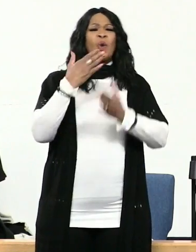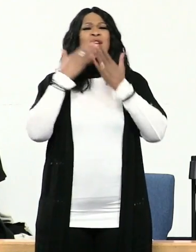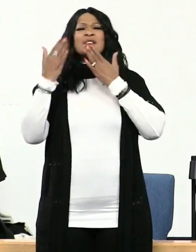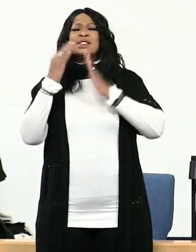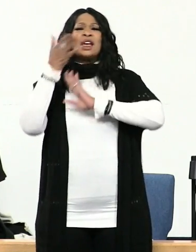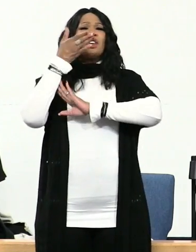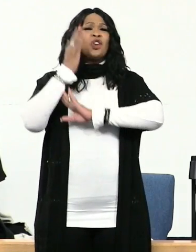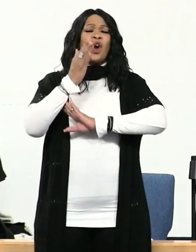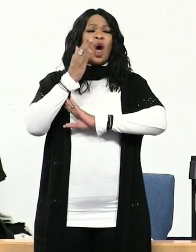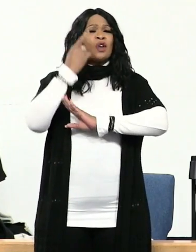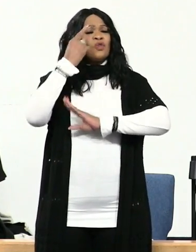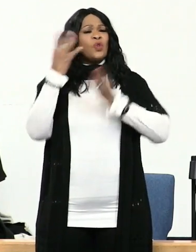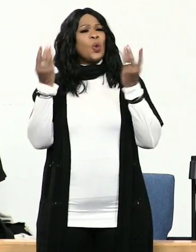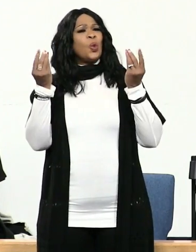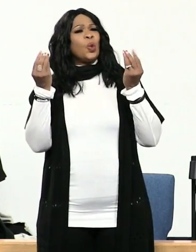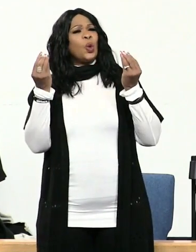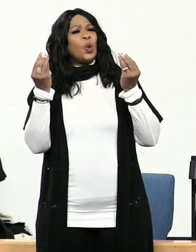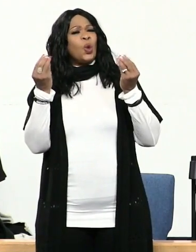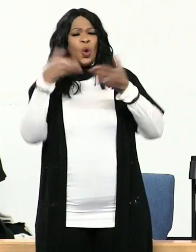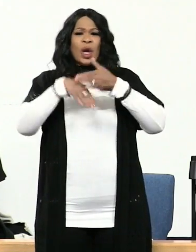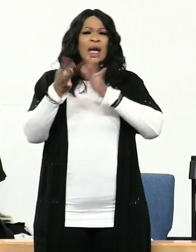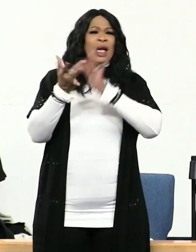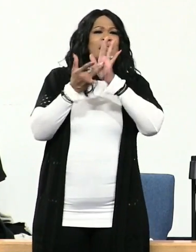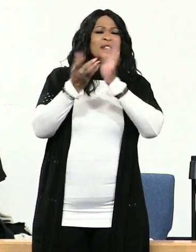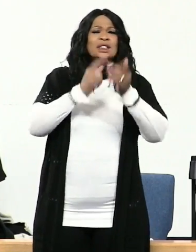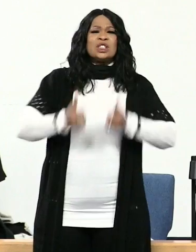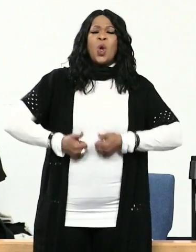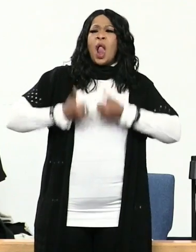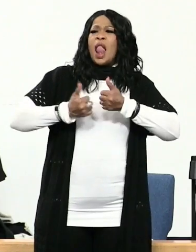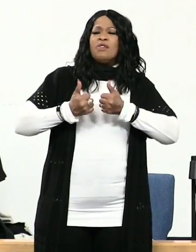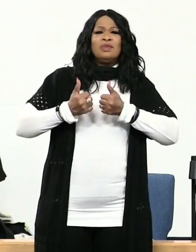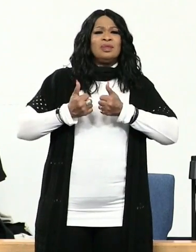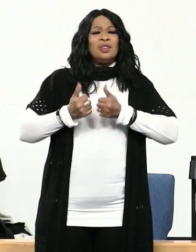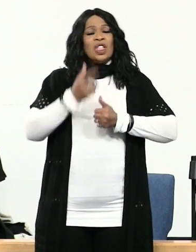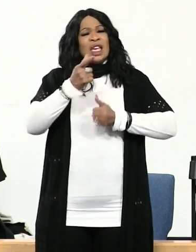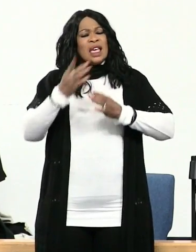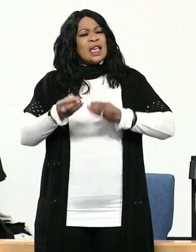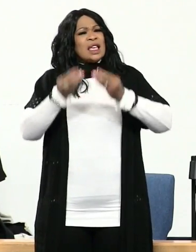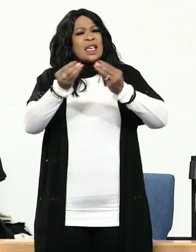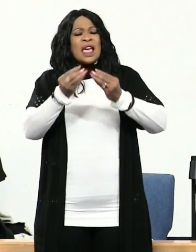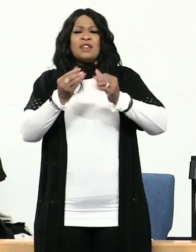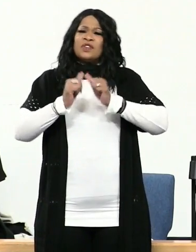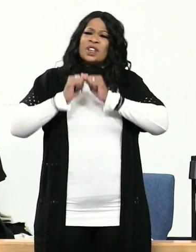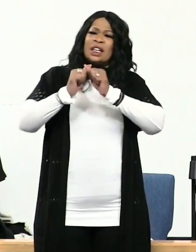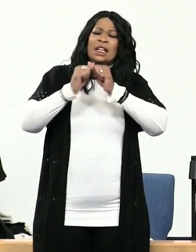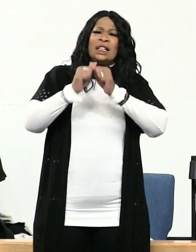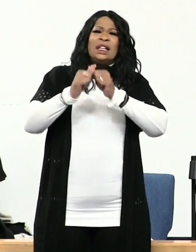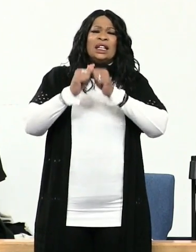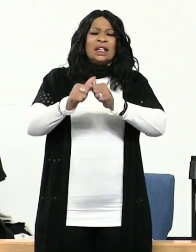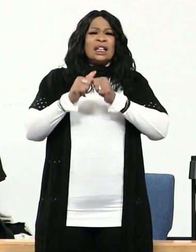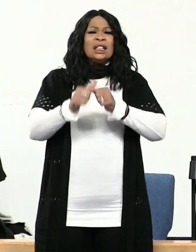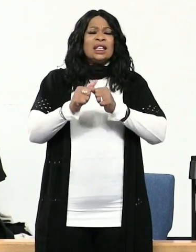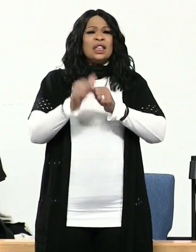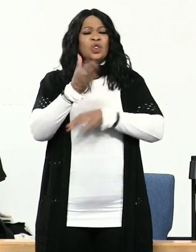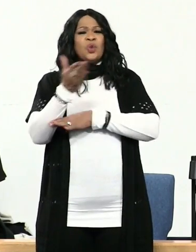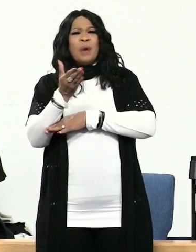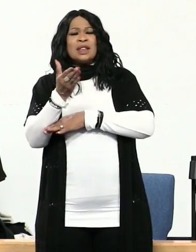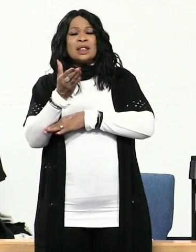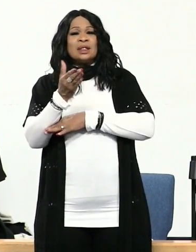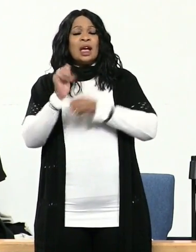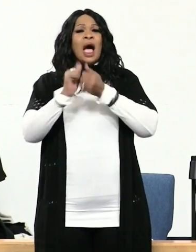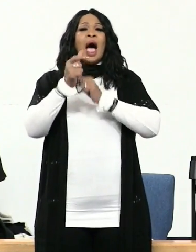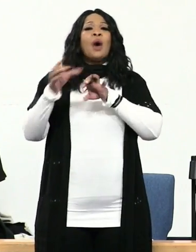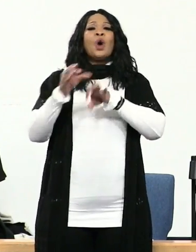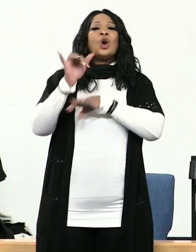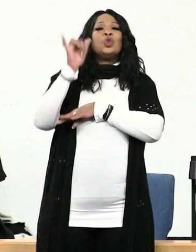what he was doing in his life. He gave the Father thanks on a continual basis. How do I know that? Here's a few